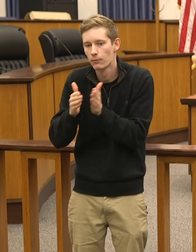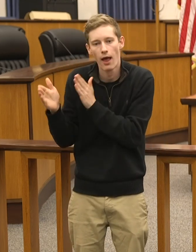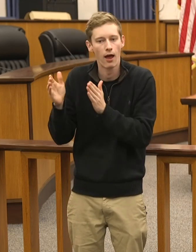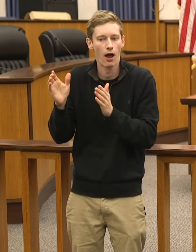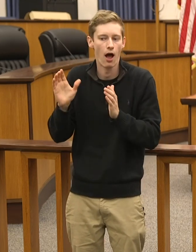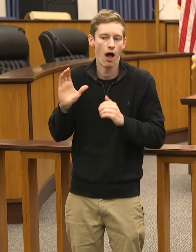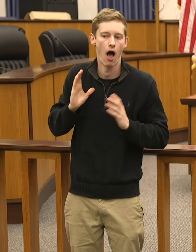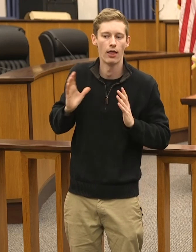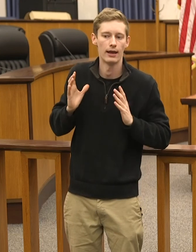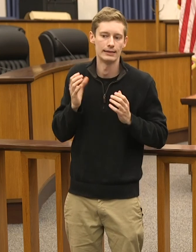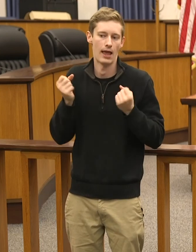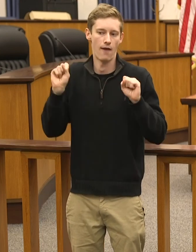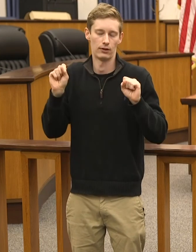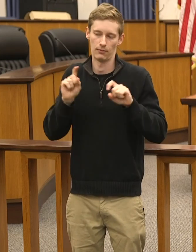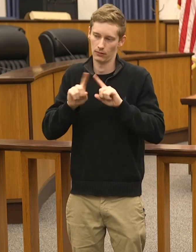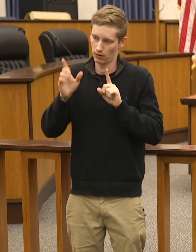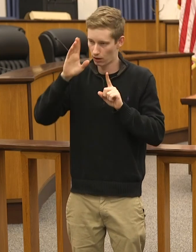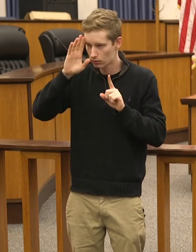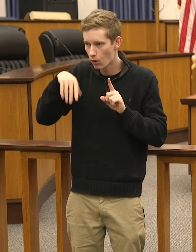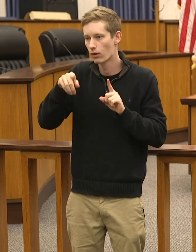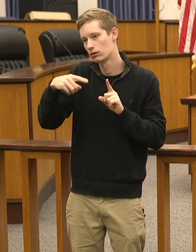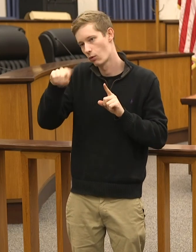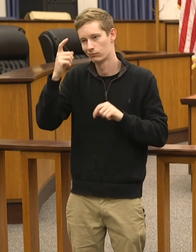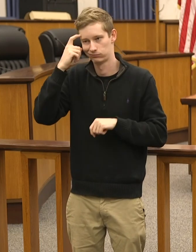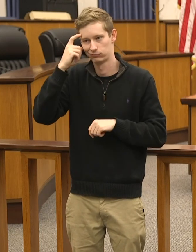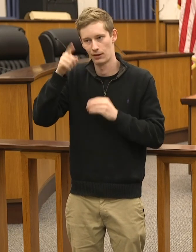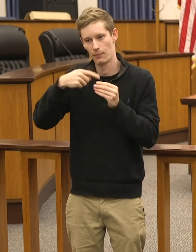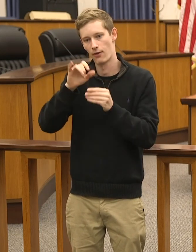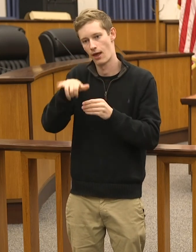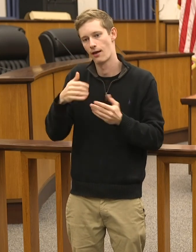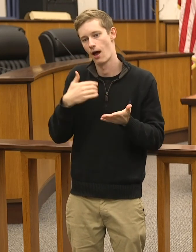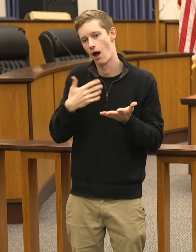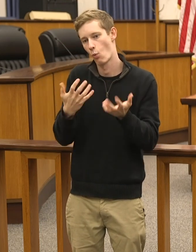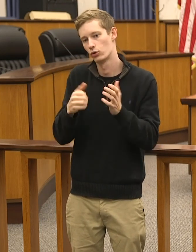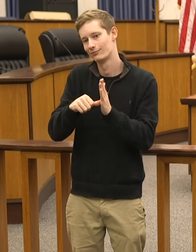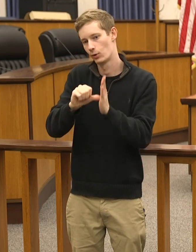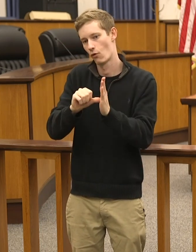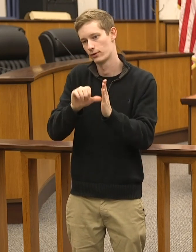it's on everybody's mind, and want to just reinforce the things that we've been saying. Thanks.